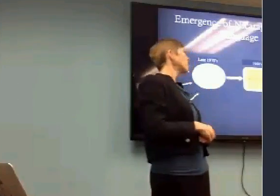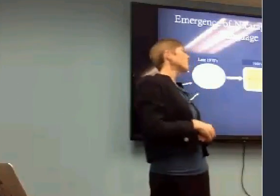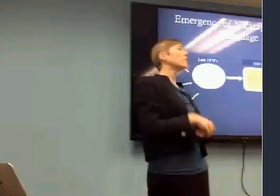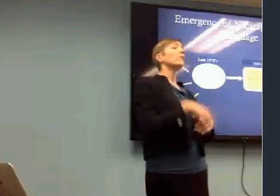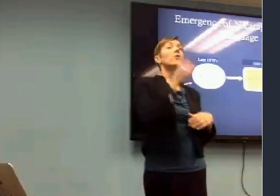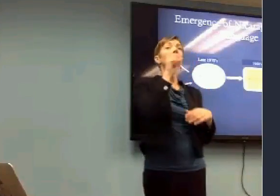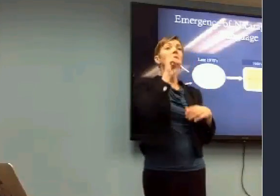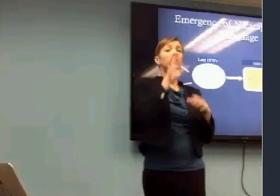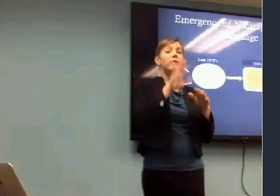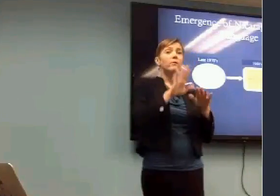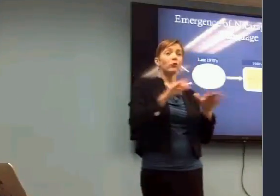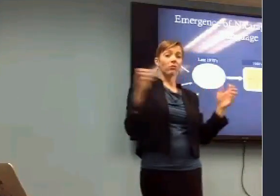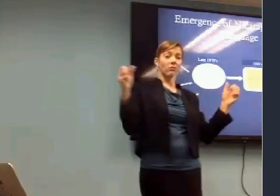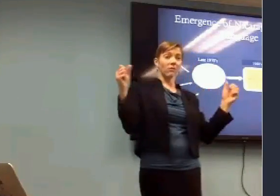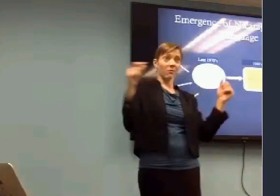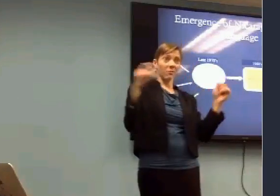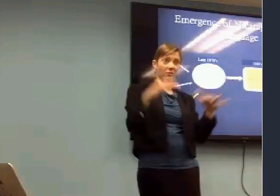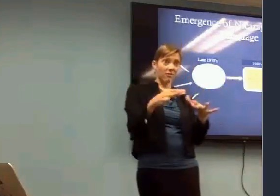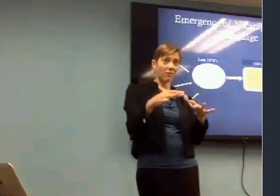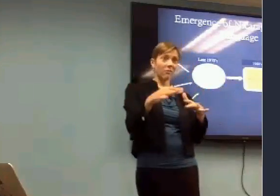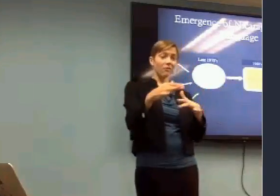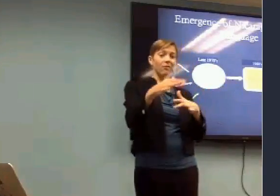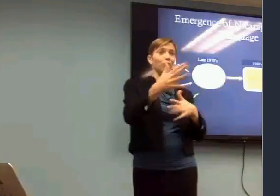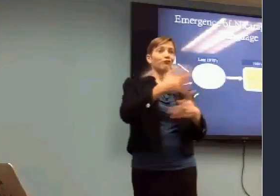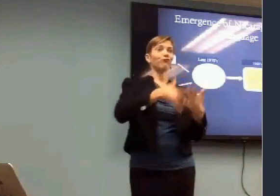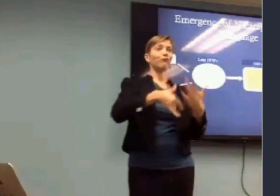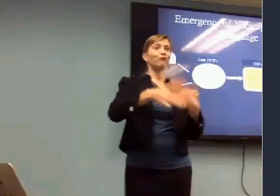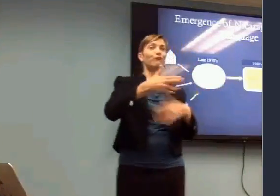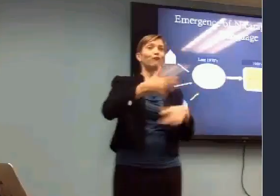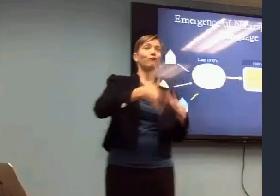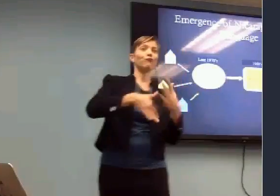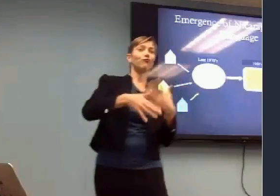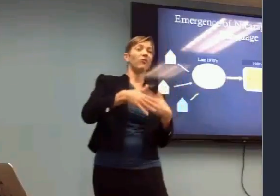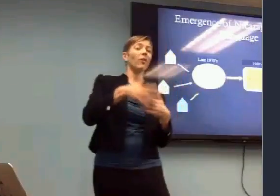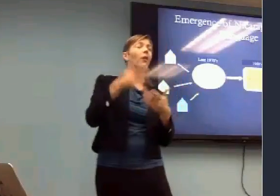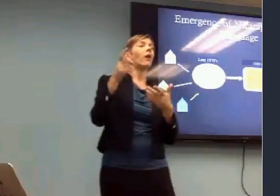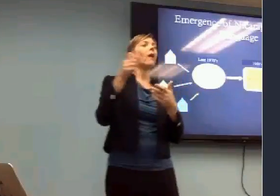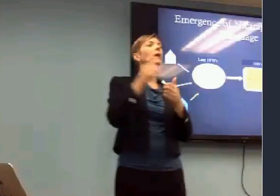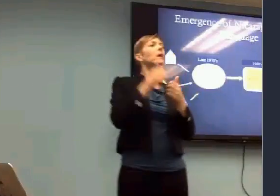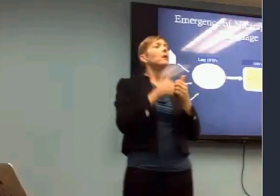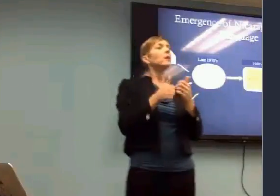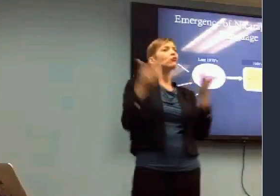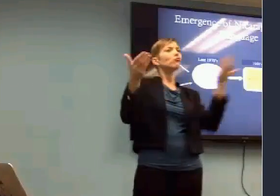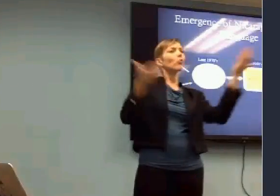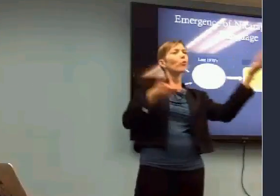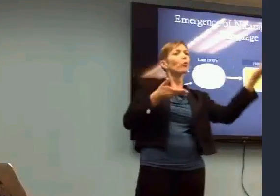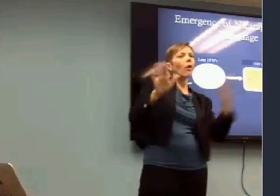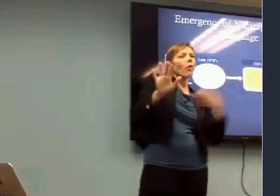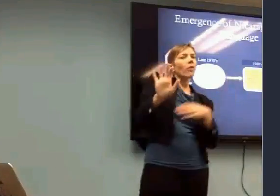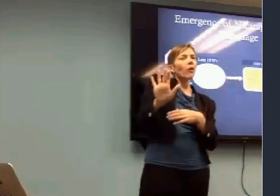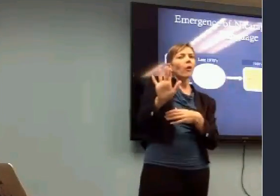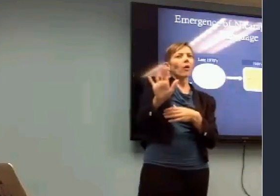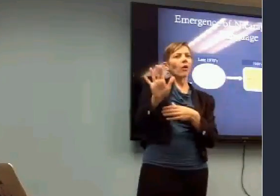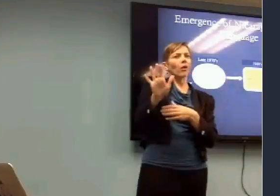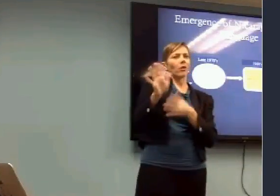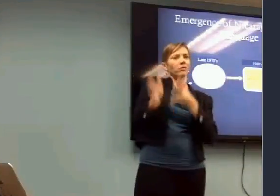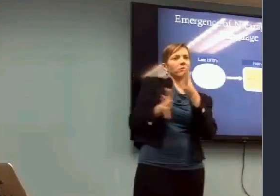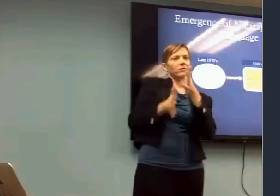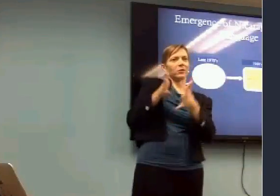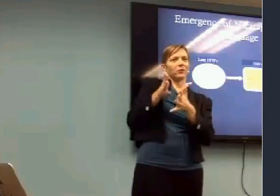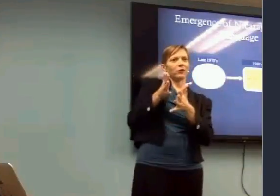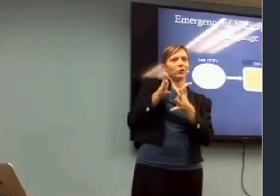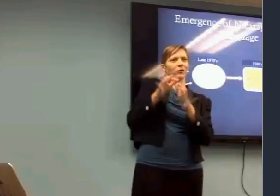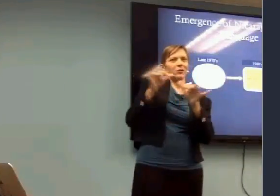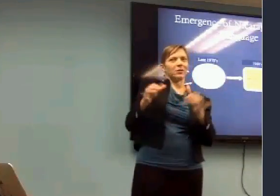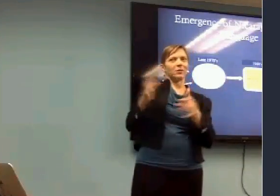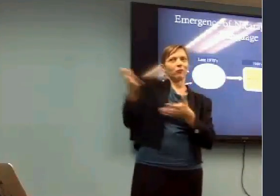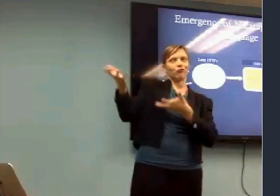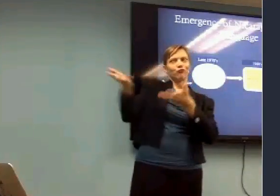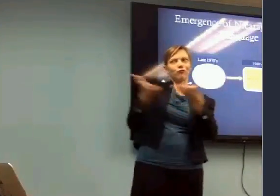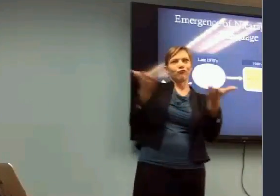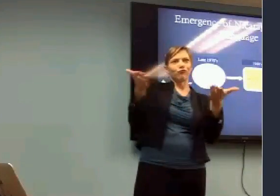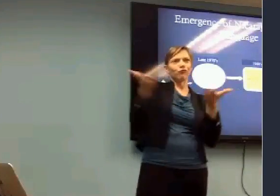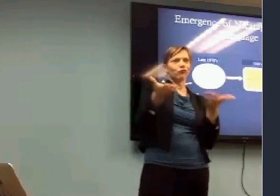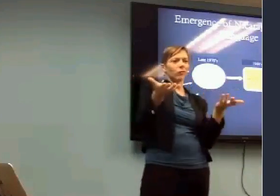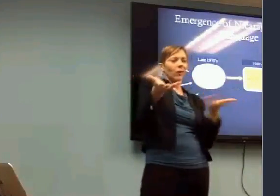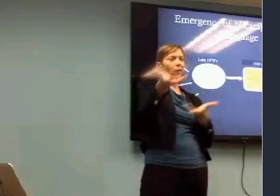place. So these deaf children came together in the school, were interacting with one another, and each of them were bringing their own